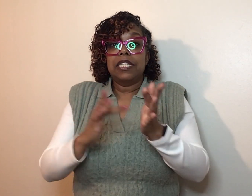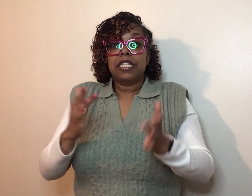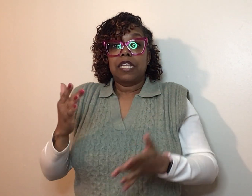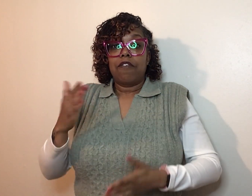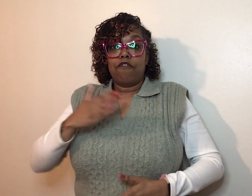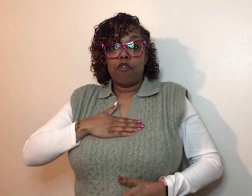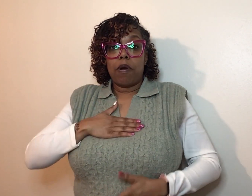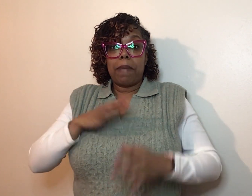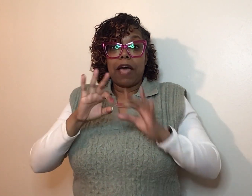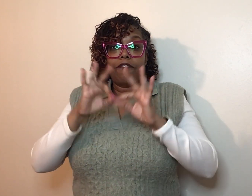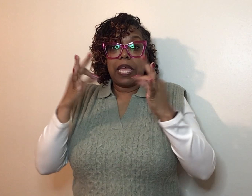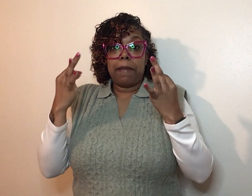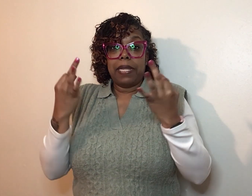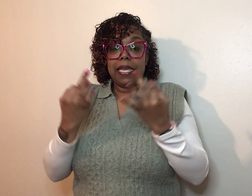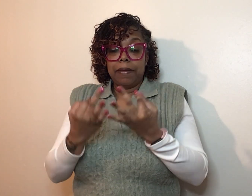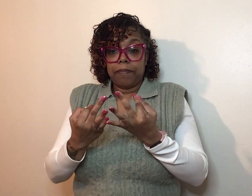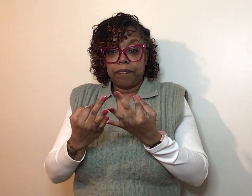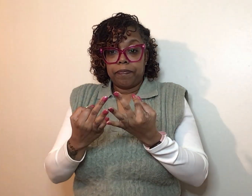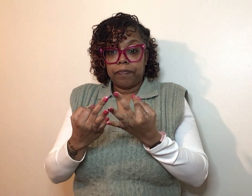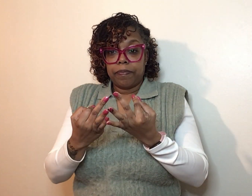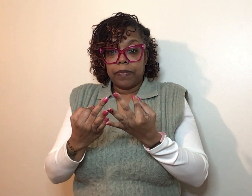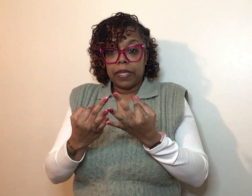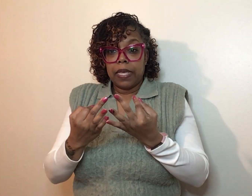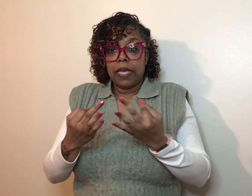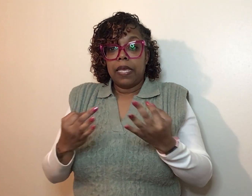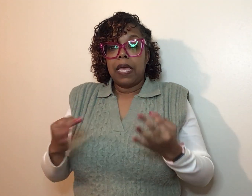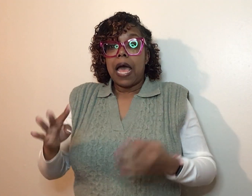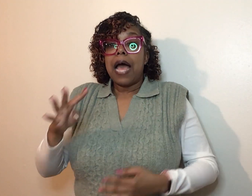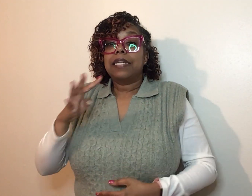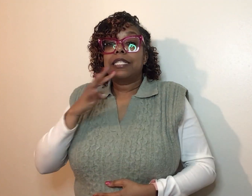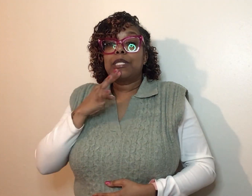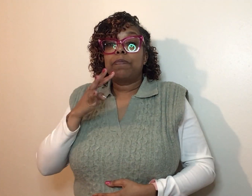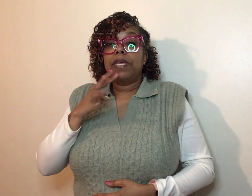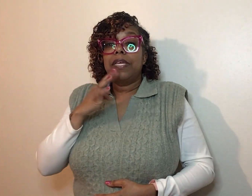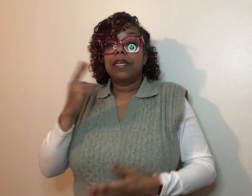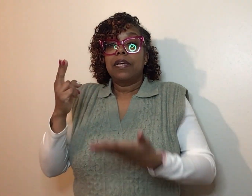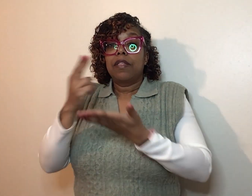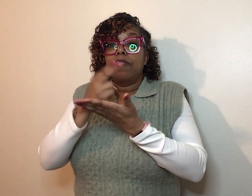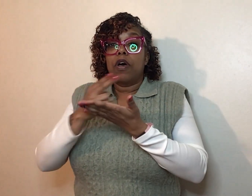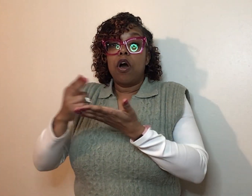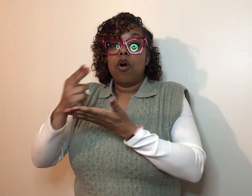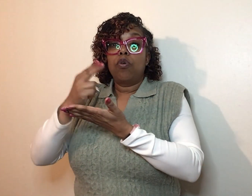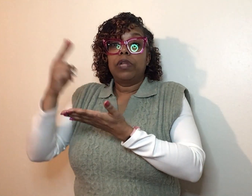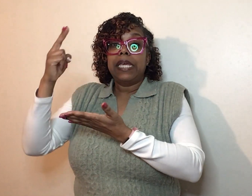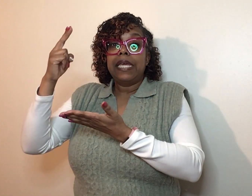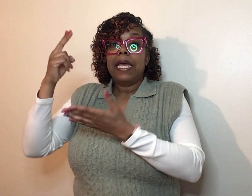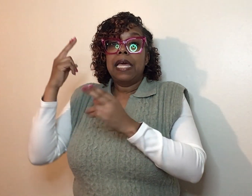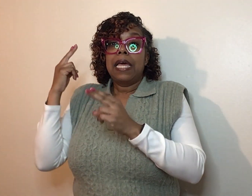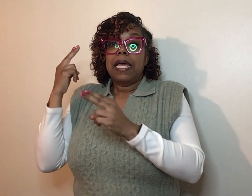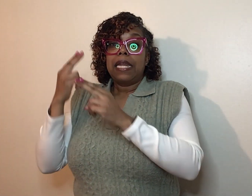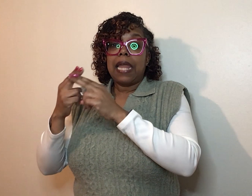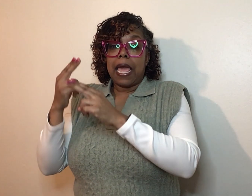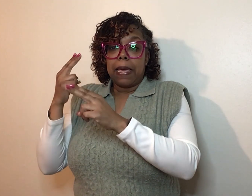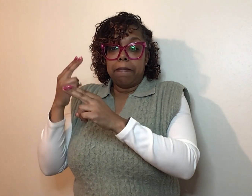Jesus for my family. I speak the holy name